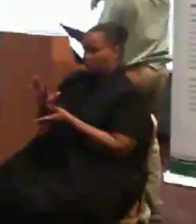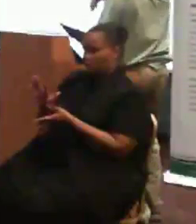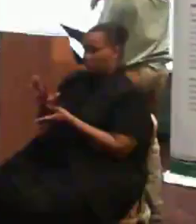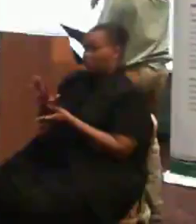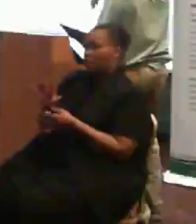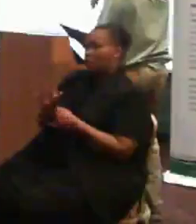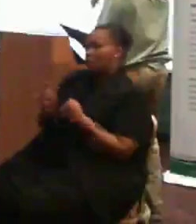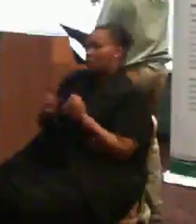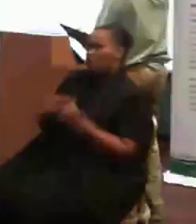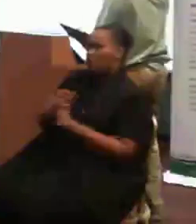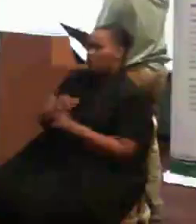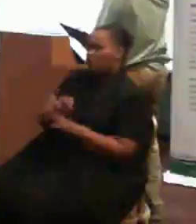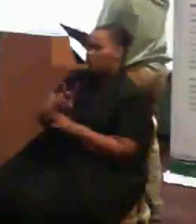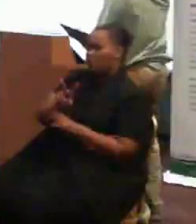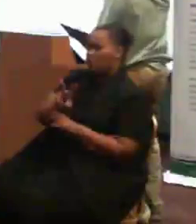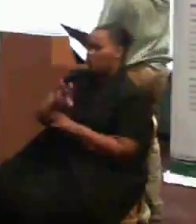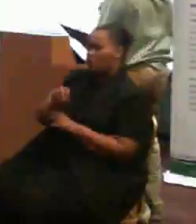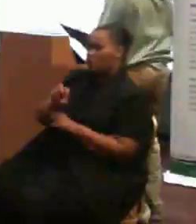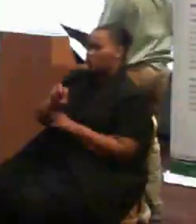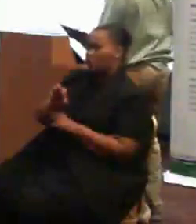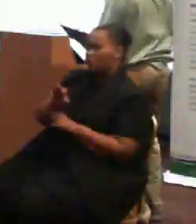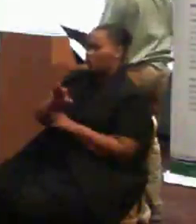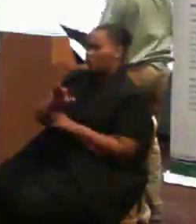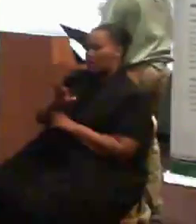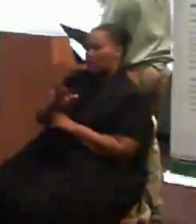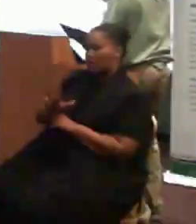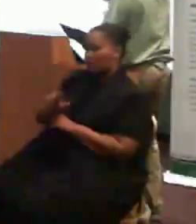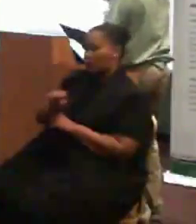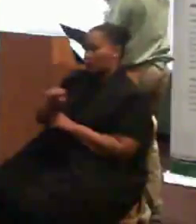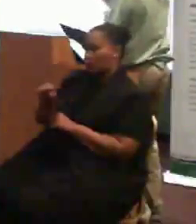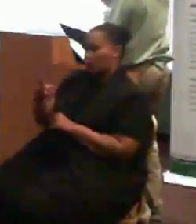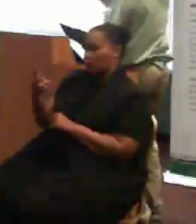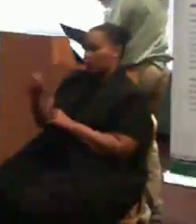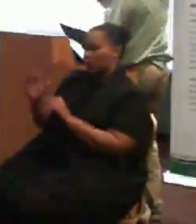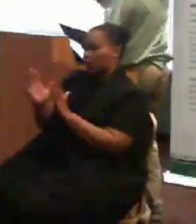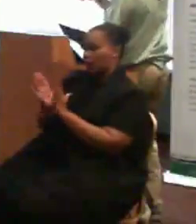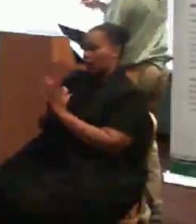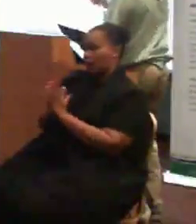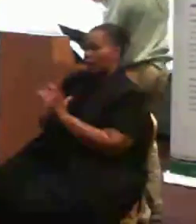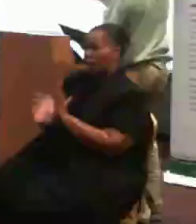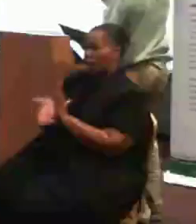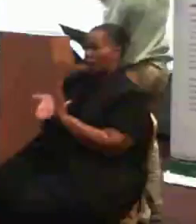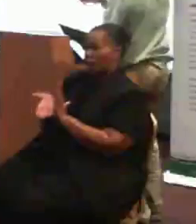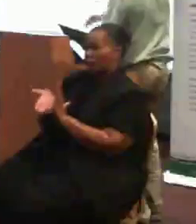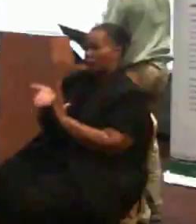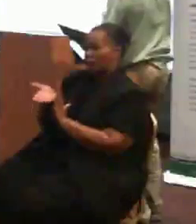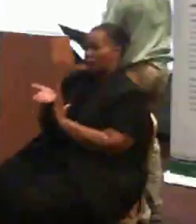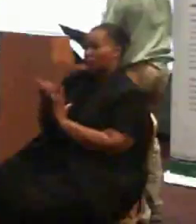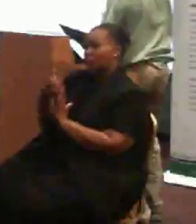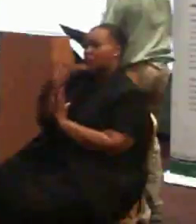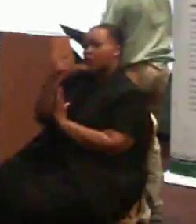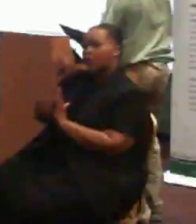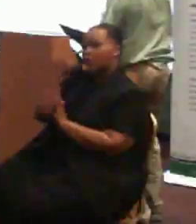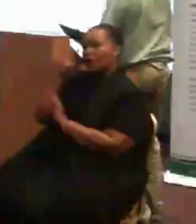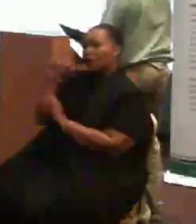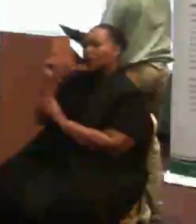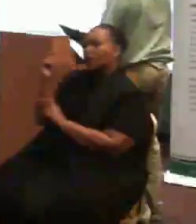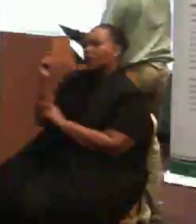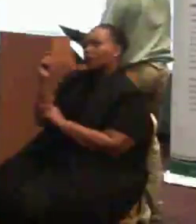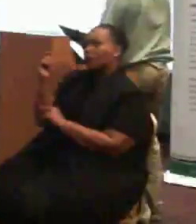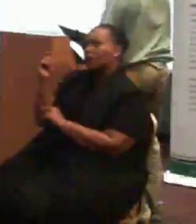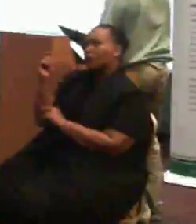from 2008 till 2010? I think it's always also part of Free State